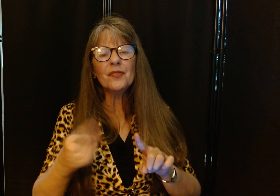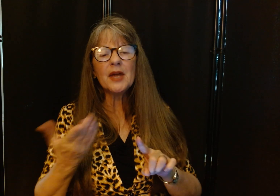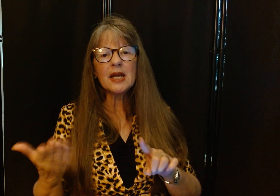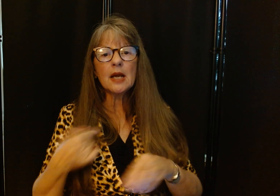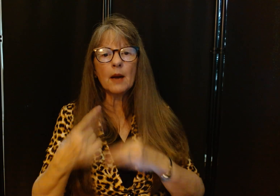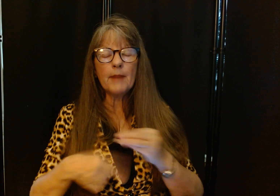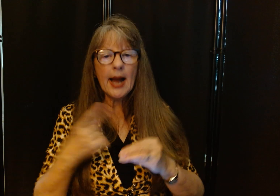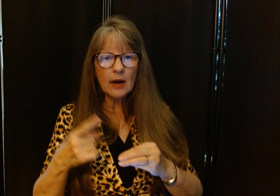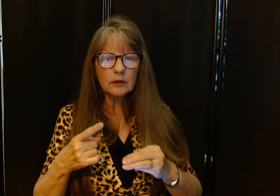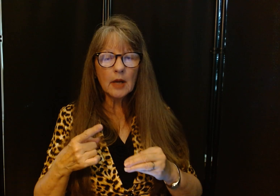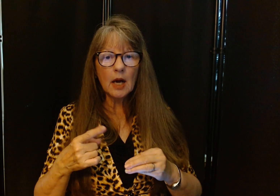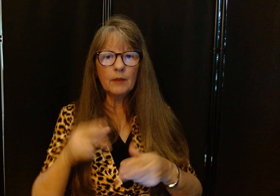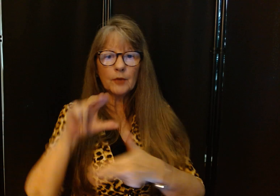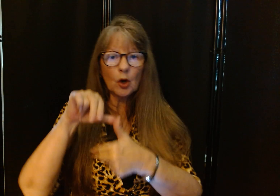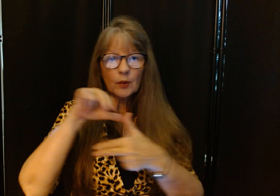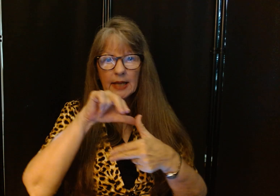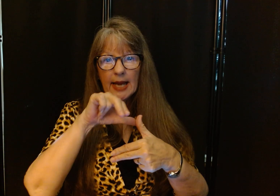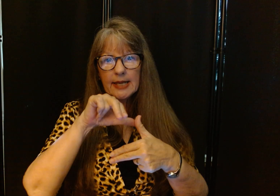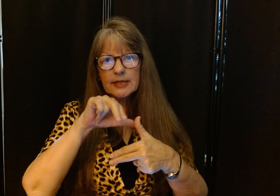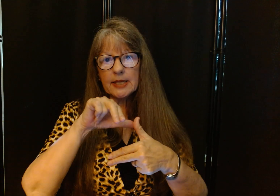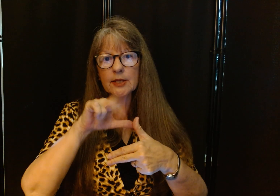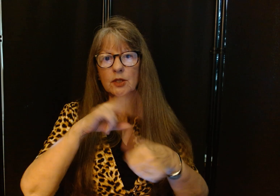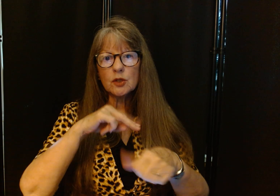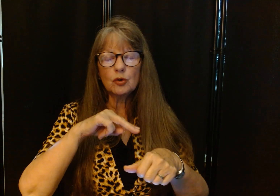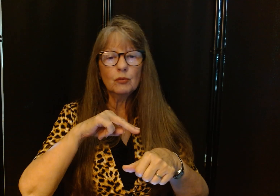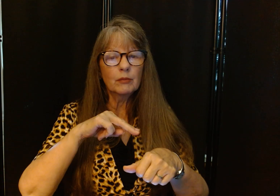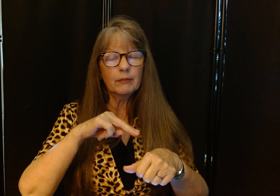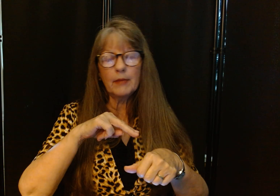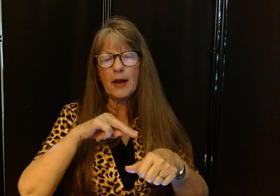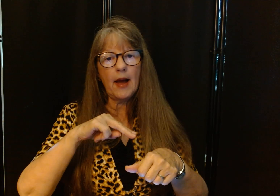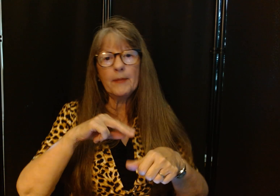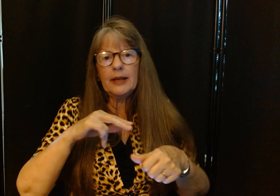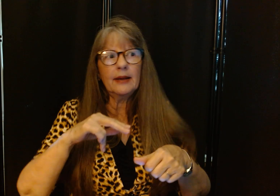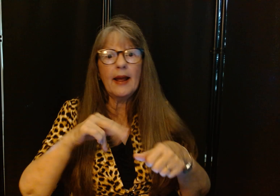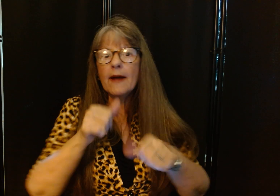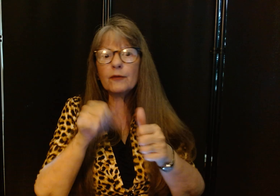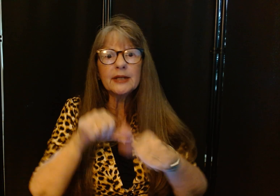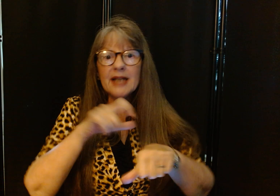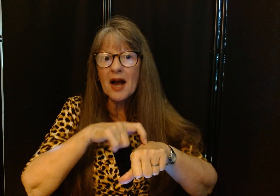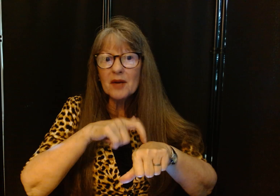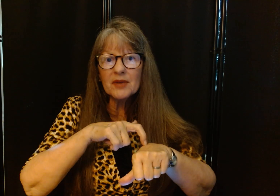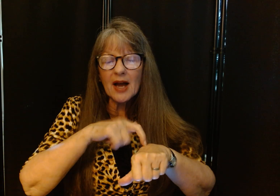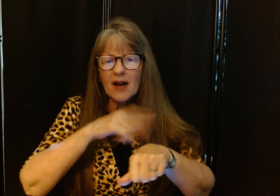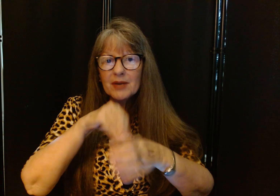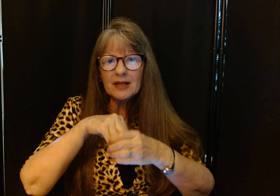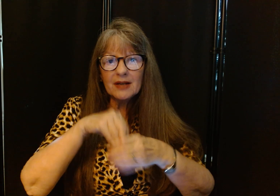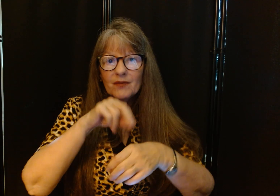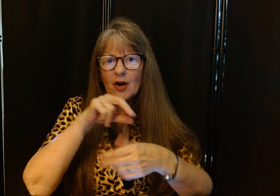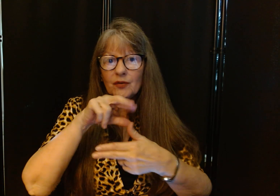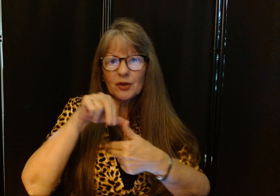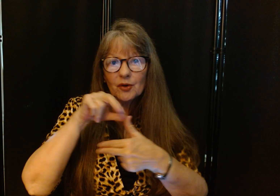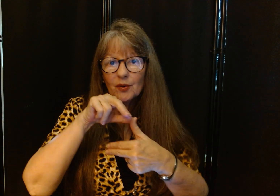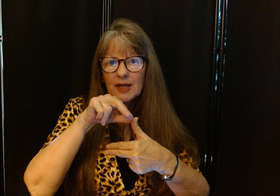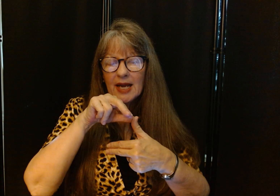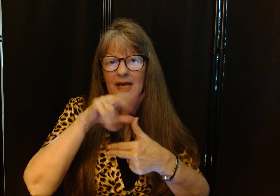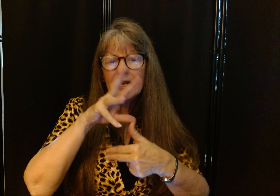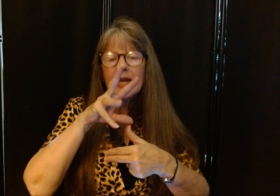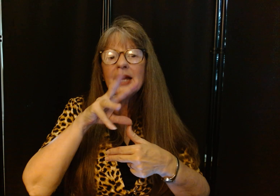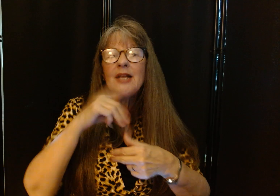thing about hurricanes is, every time that I've been involved in a hurricane, it's